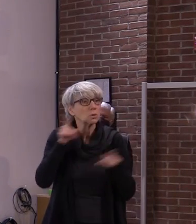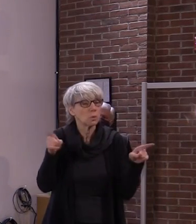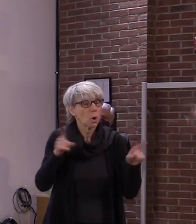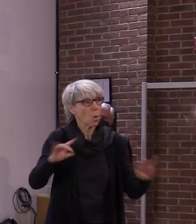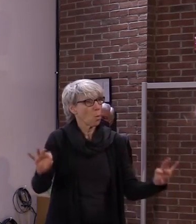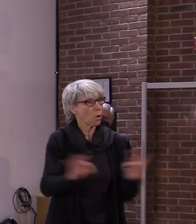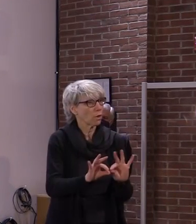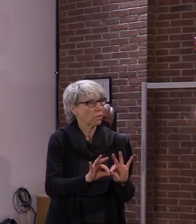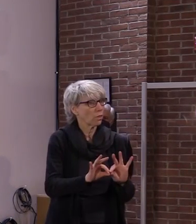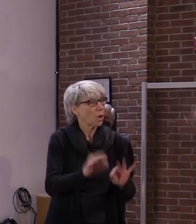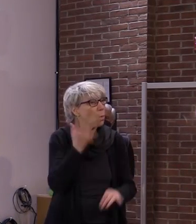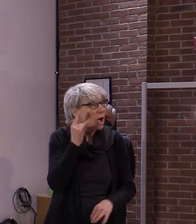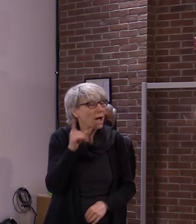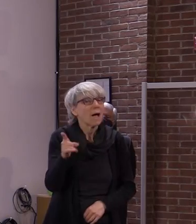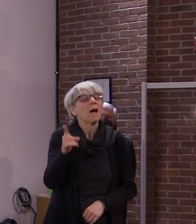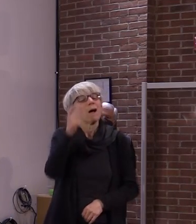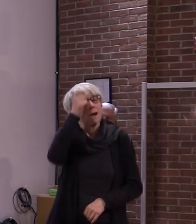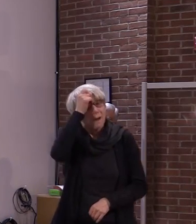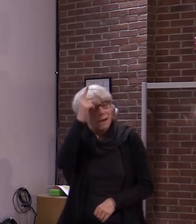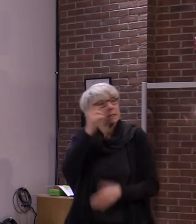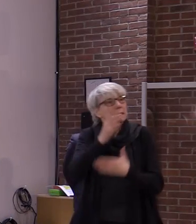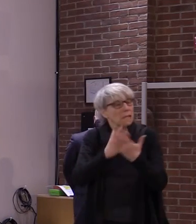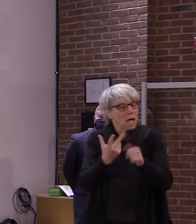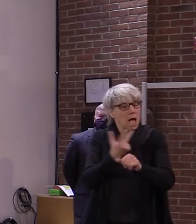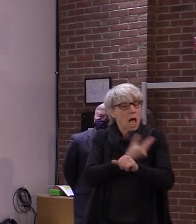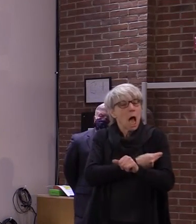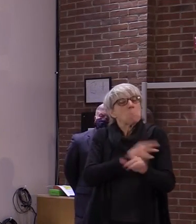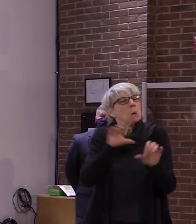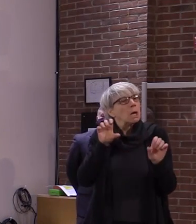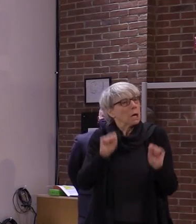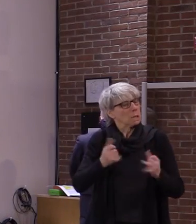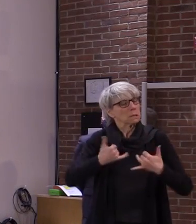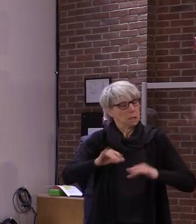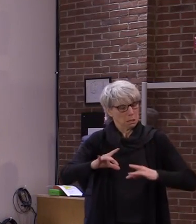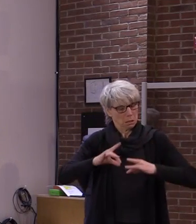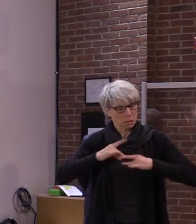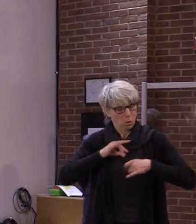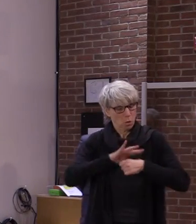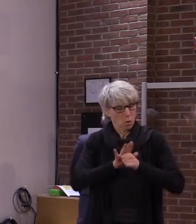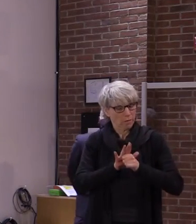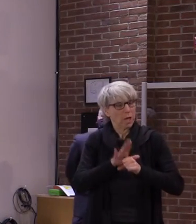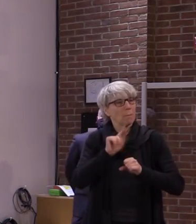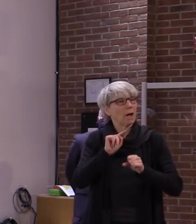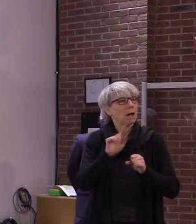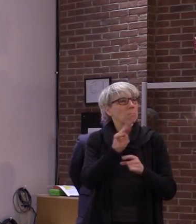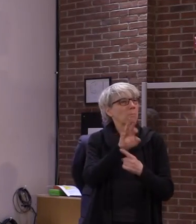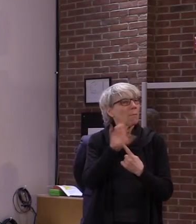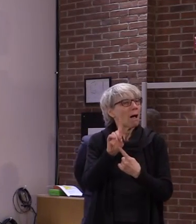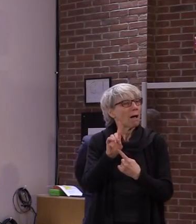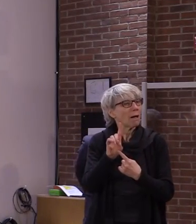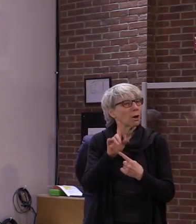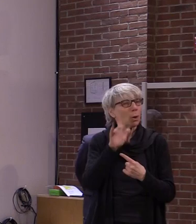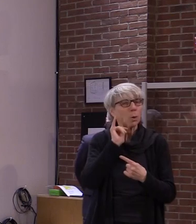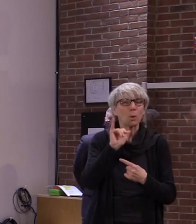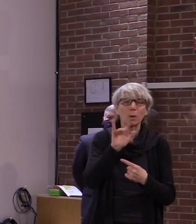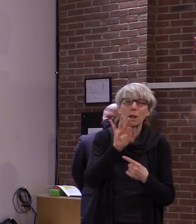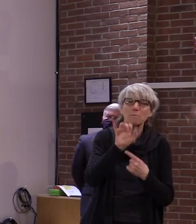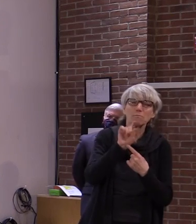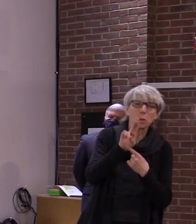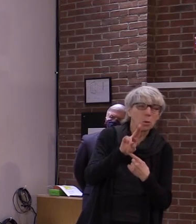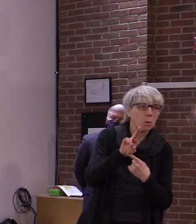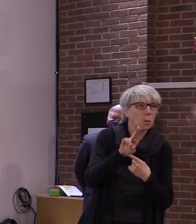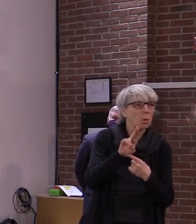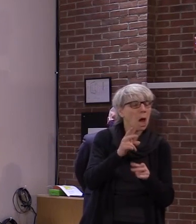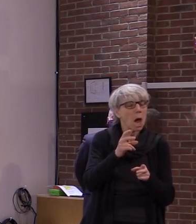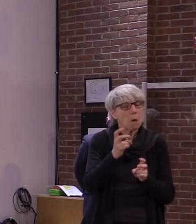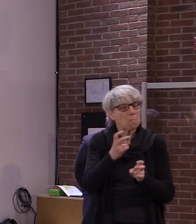prevent severe illness and death, which is what really matters most when it comes to protecting Vermonters.